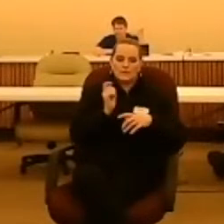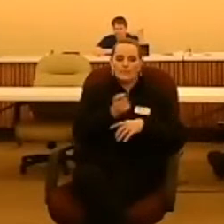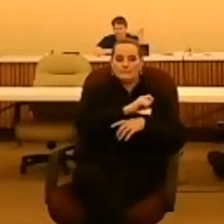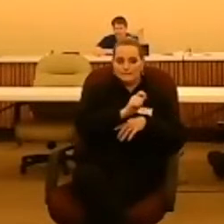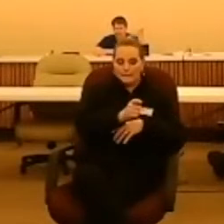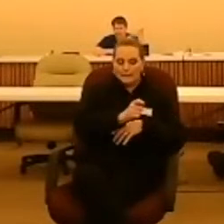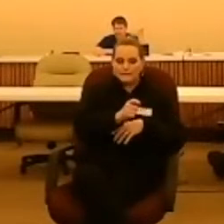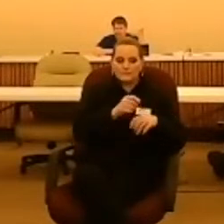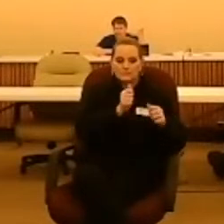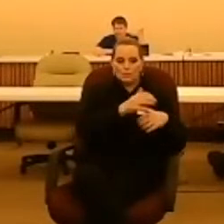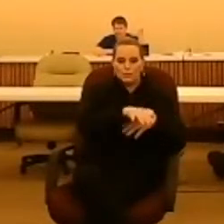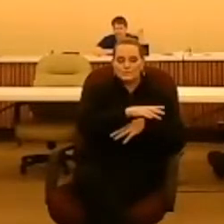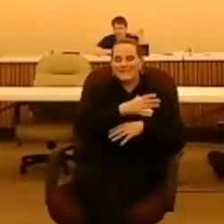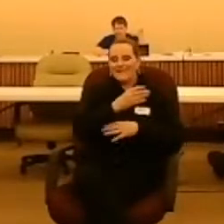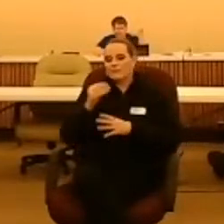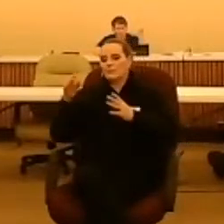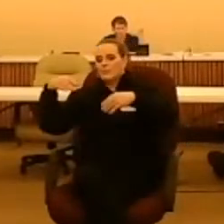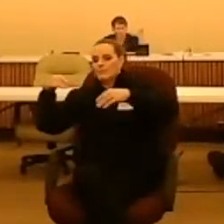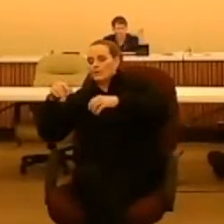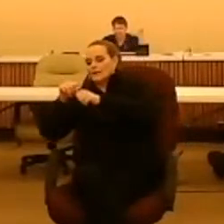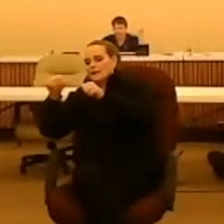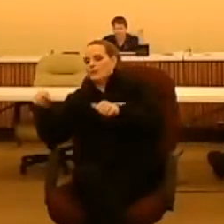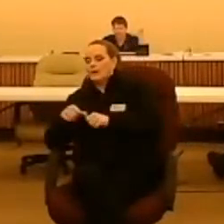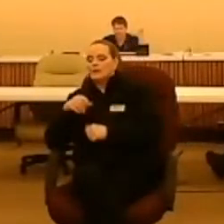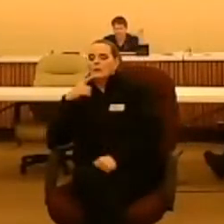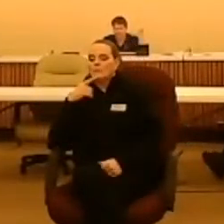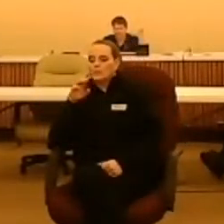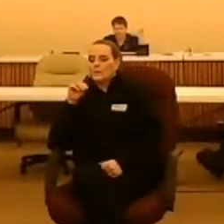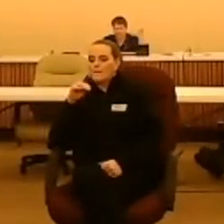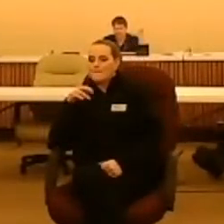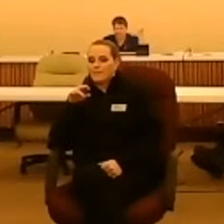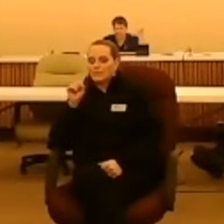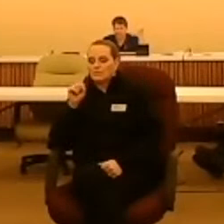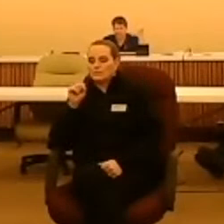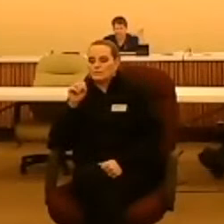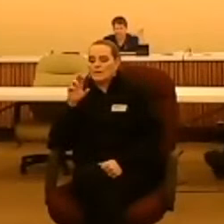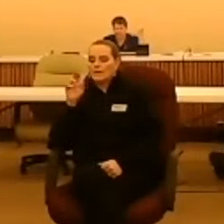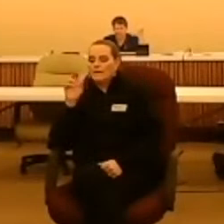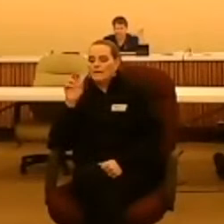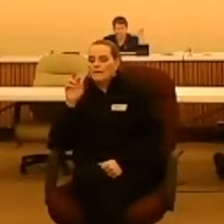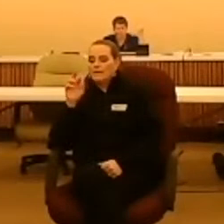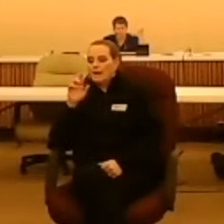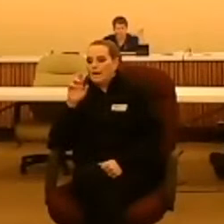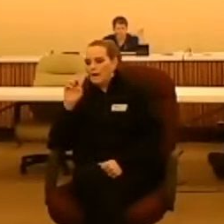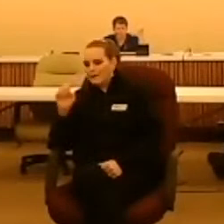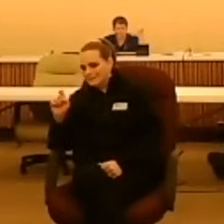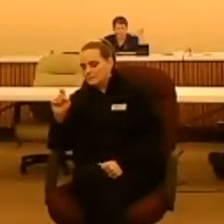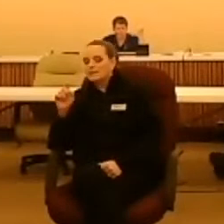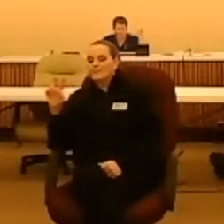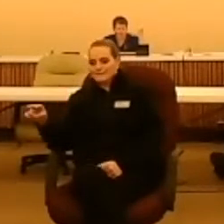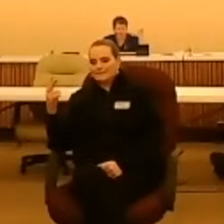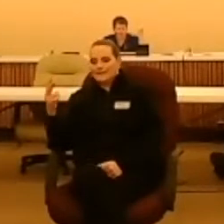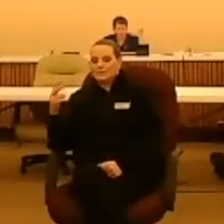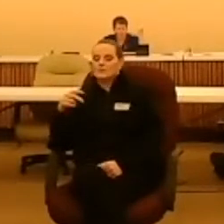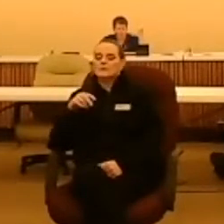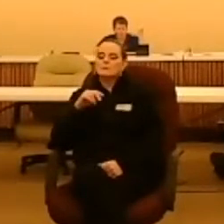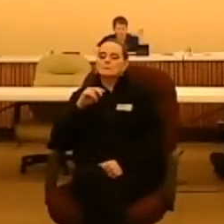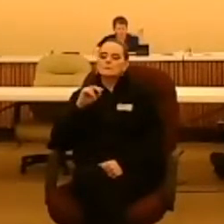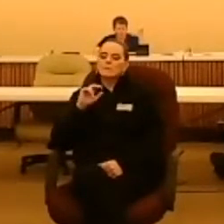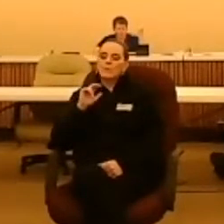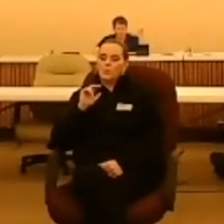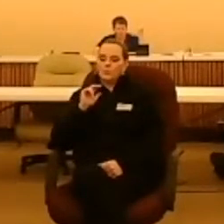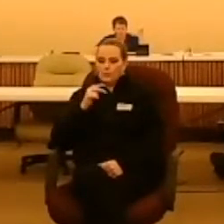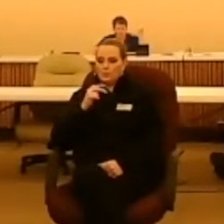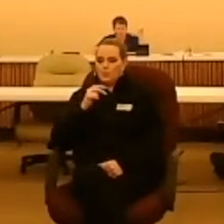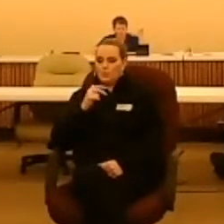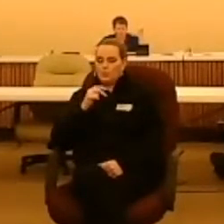the market area where the Miller's Pharmacy is. That one is there. The second one was under Countess Drive